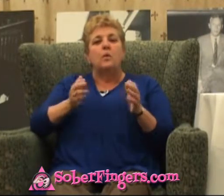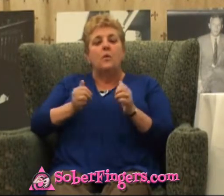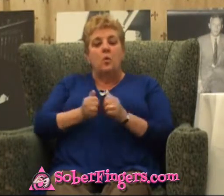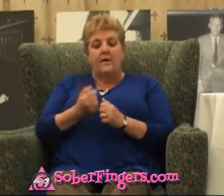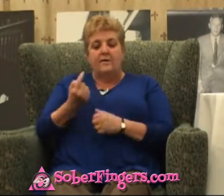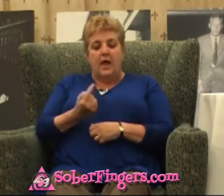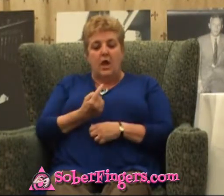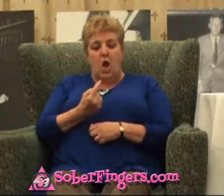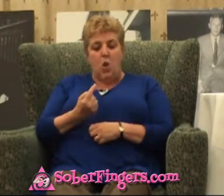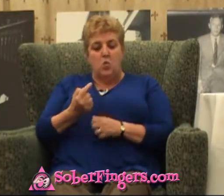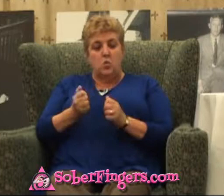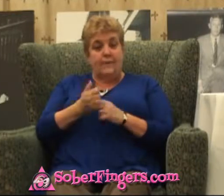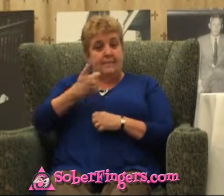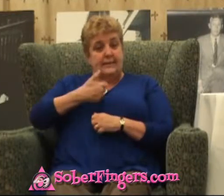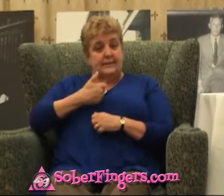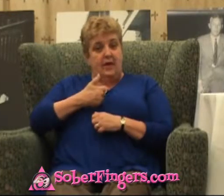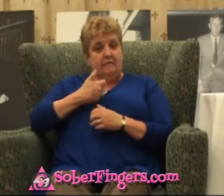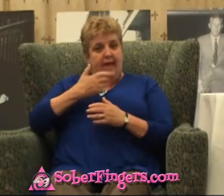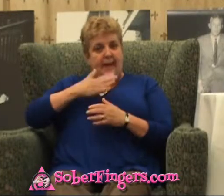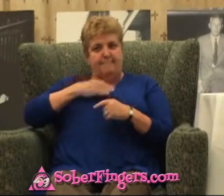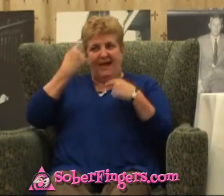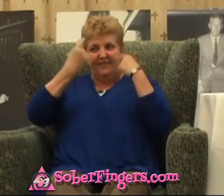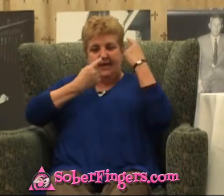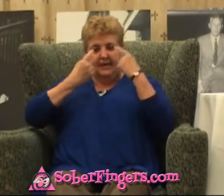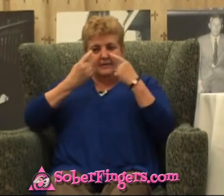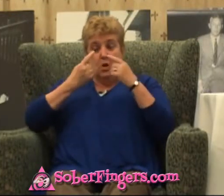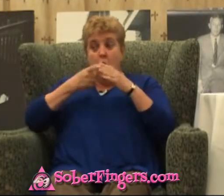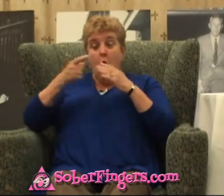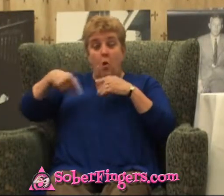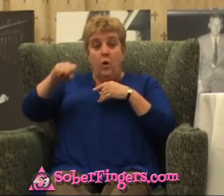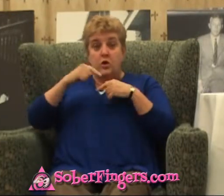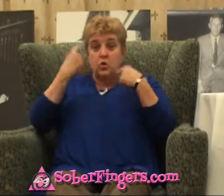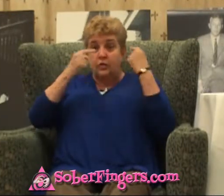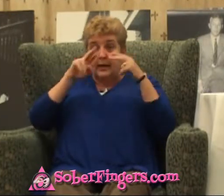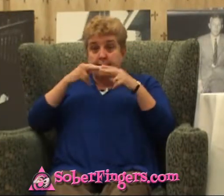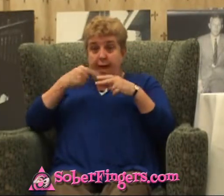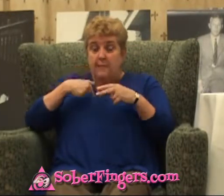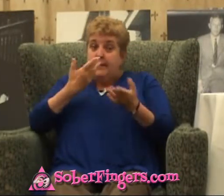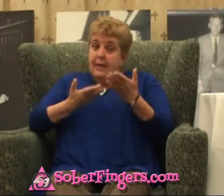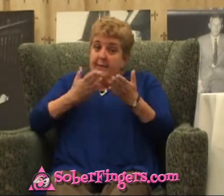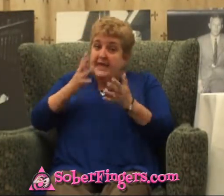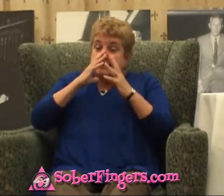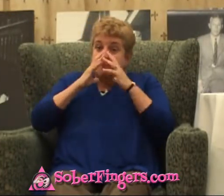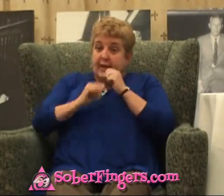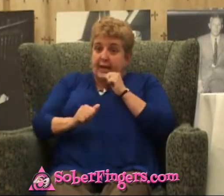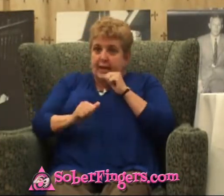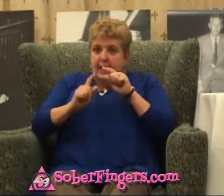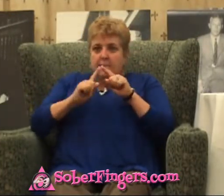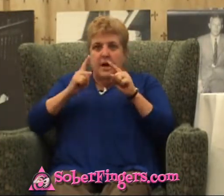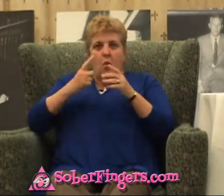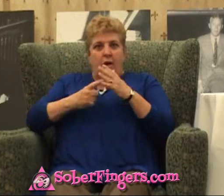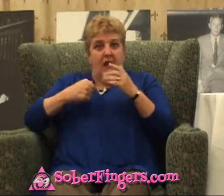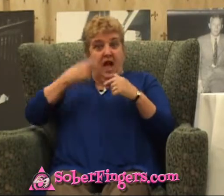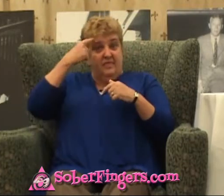thinking about me. Because what you think about me might be mean, but see, what I think about me is absolutely